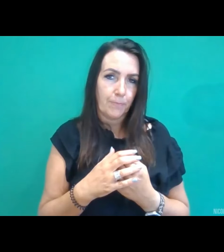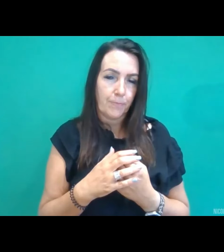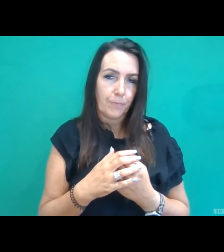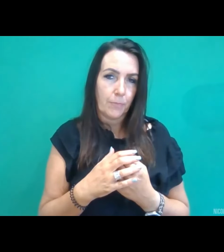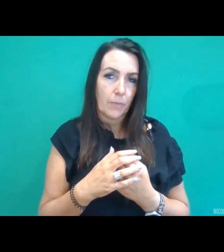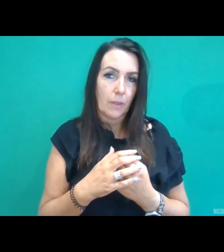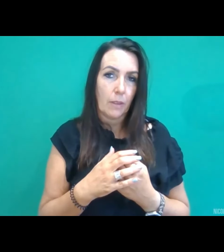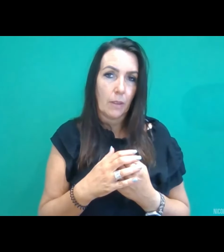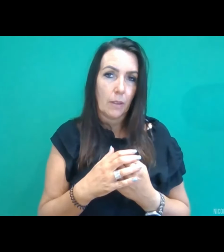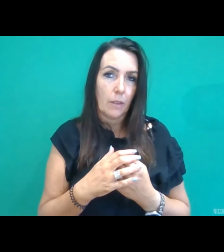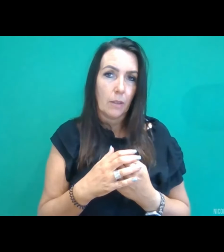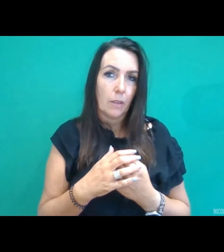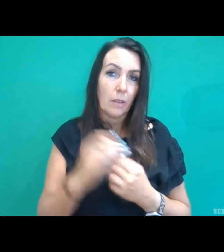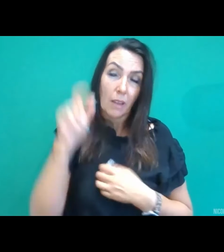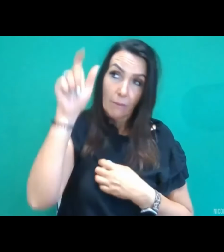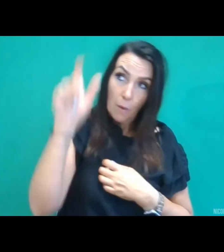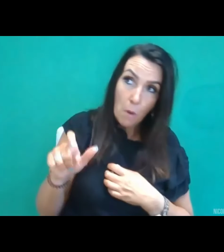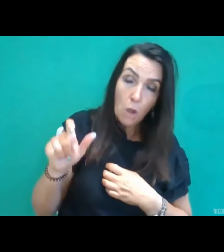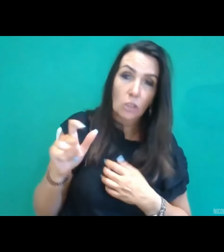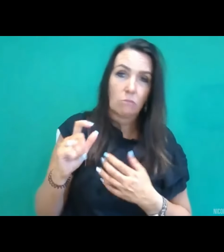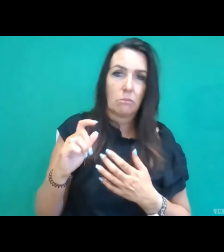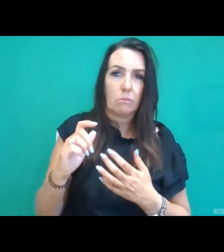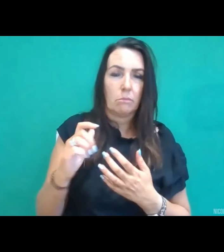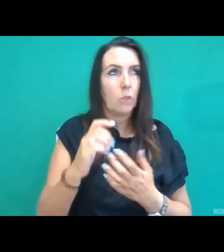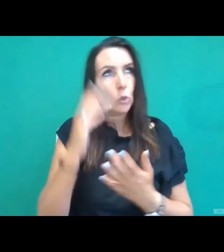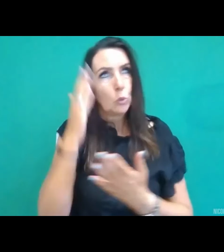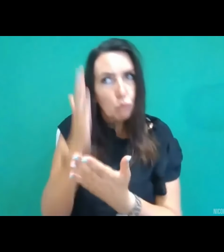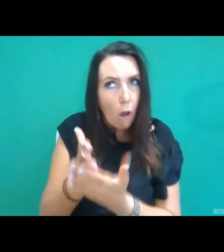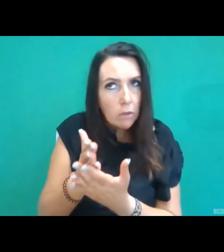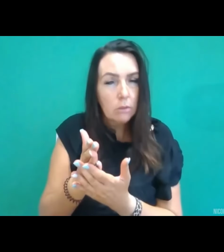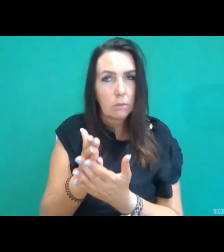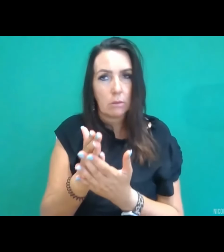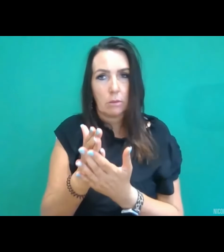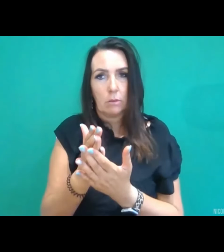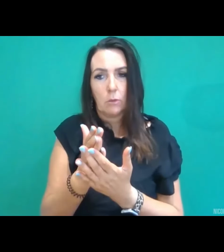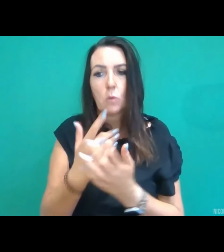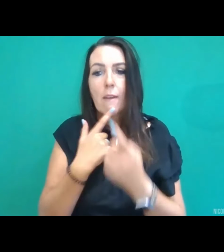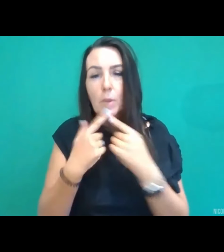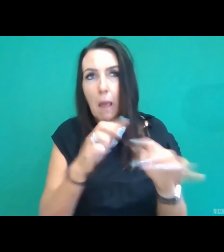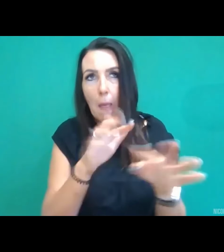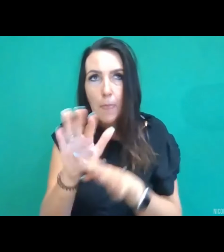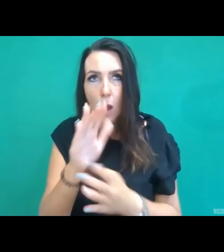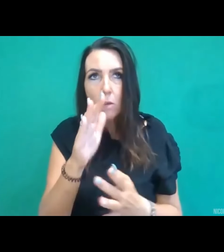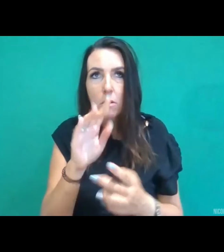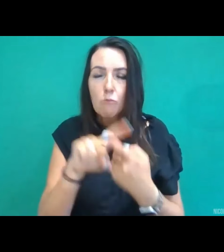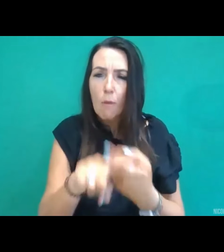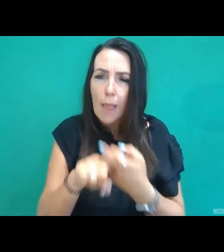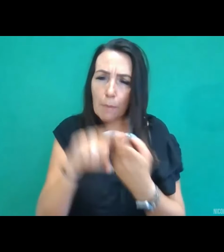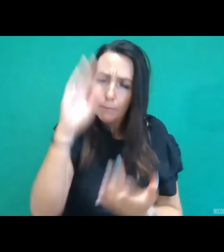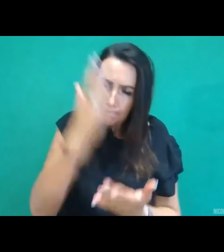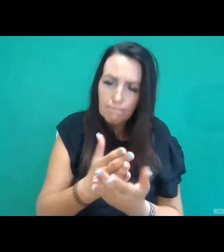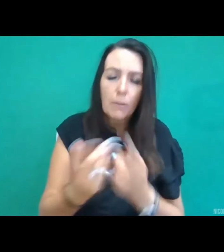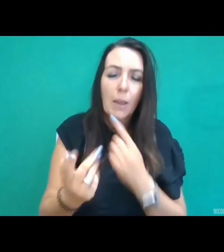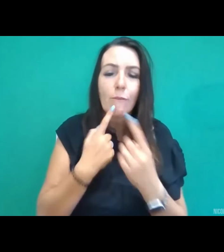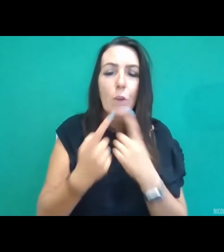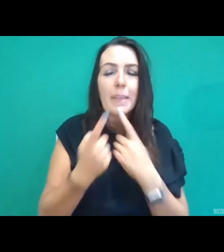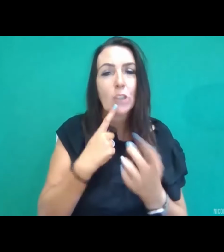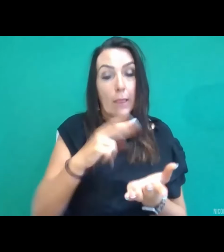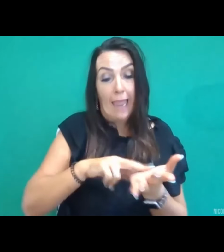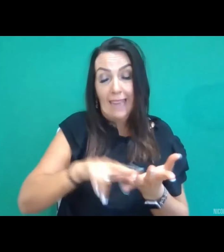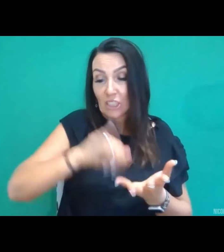from trusted and reliable sources. So think about where the information is coming from. And particularly in Scotland, we're thinking about the NHS, public health, and the